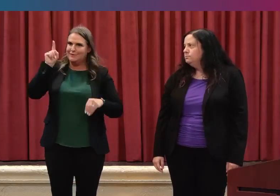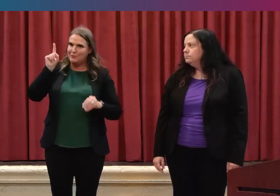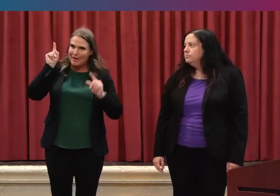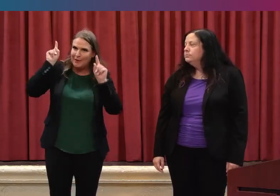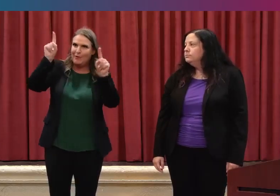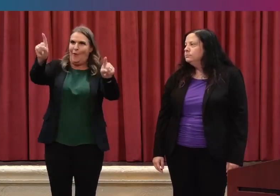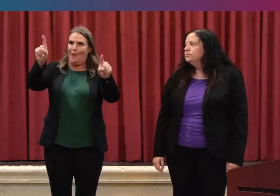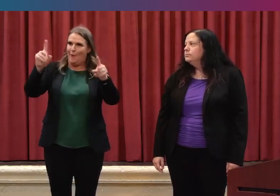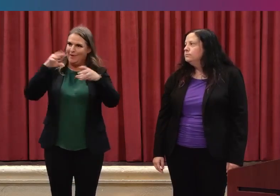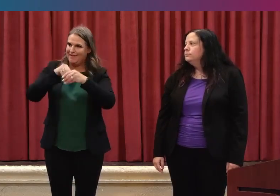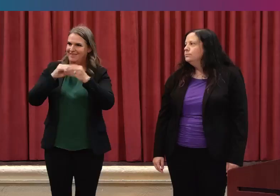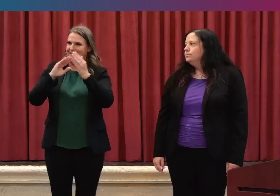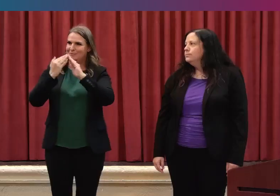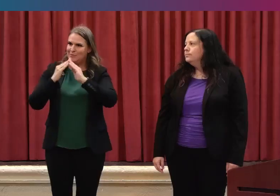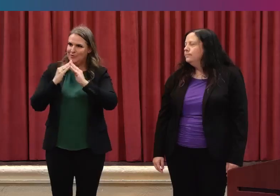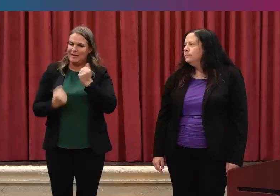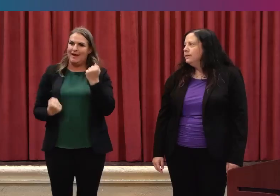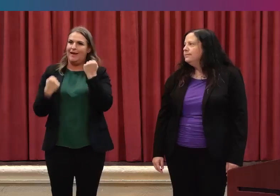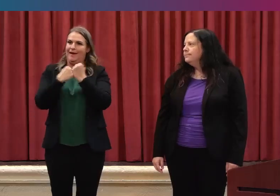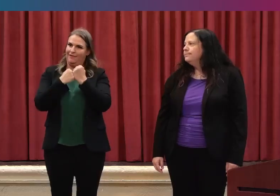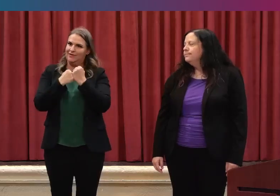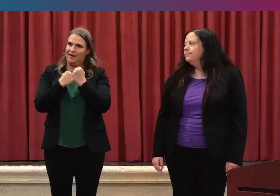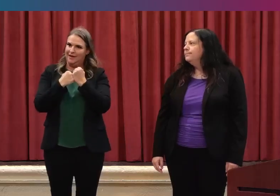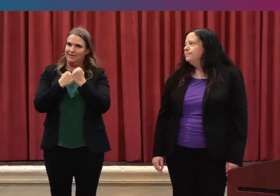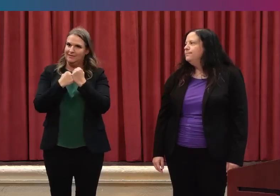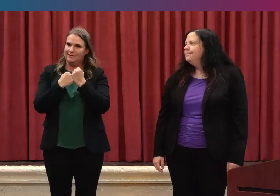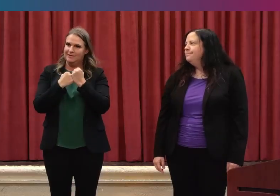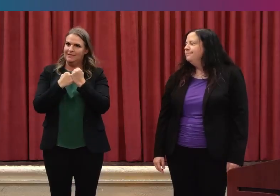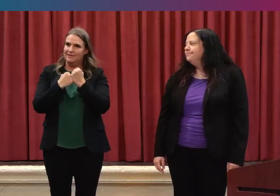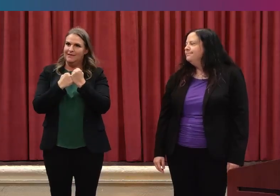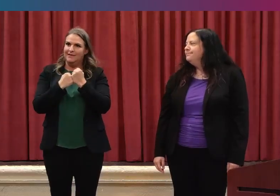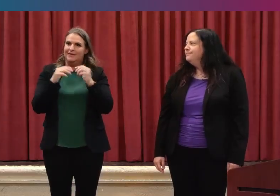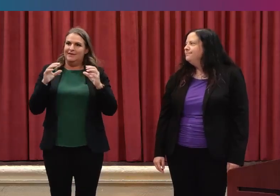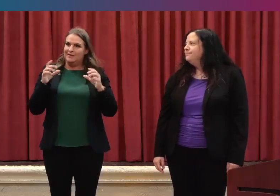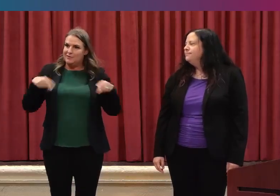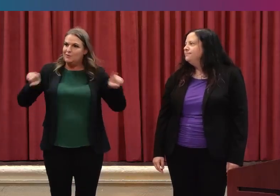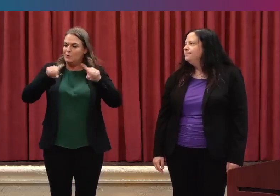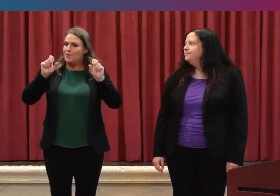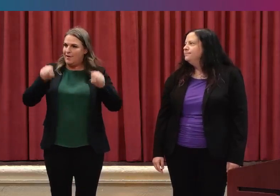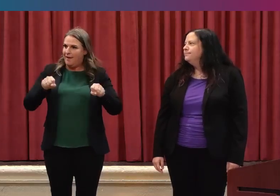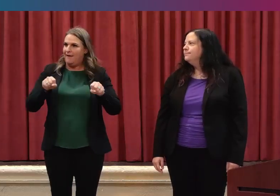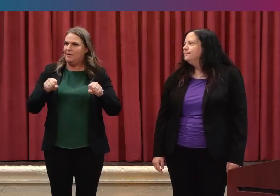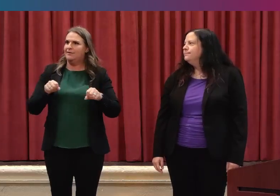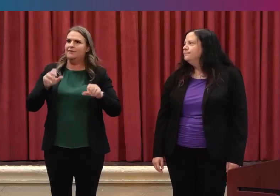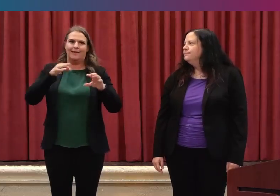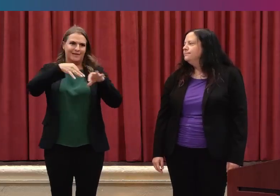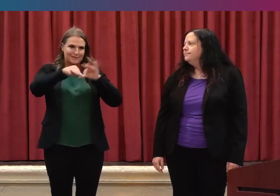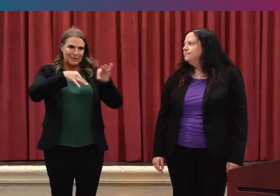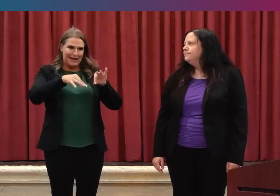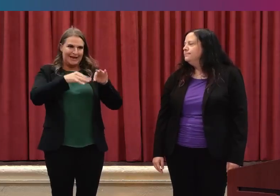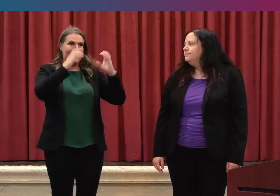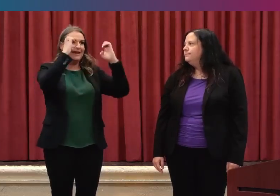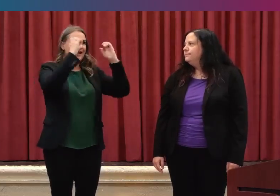And when you know more, you can do more. You can go out into the community and use that information, share it with your